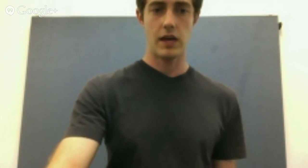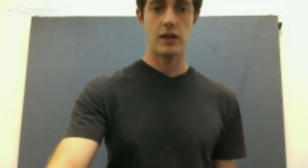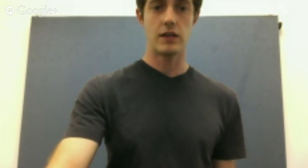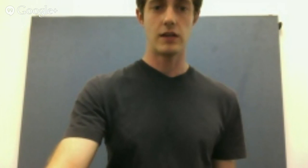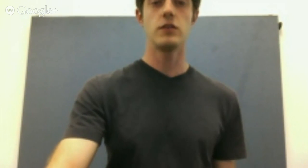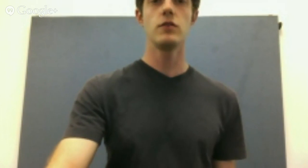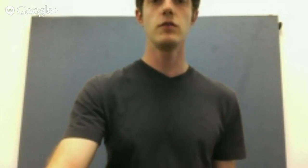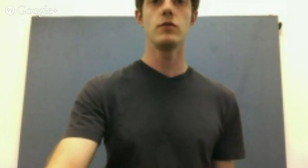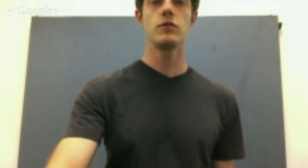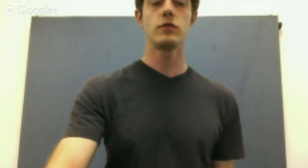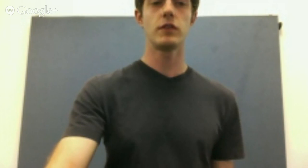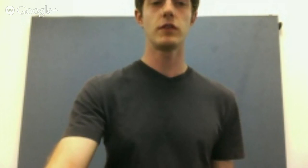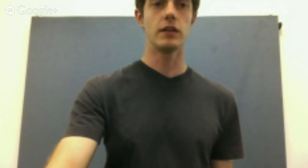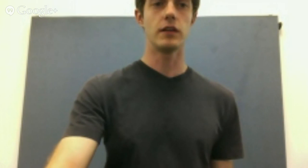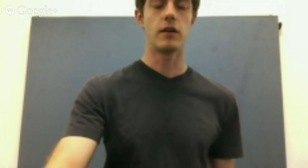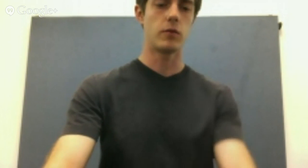And a huge lead-in. Oh,